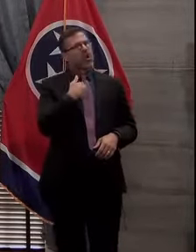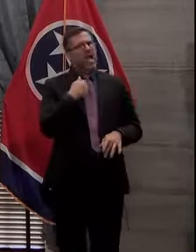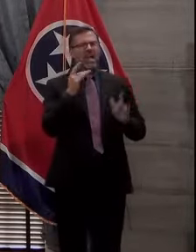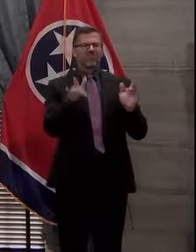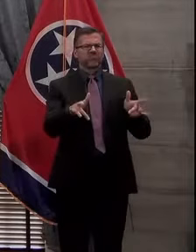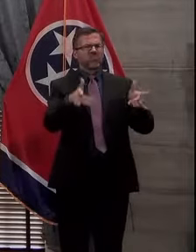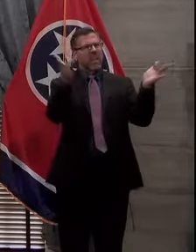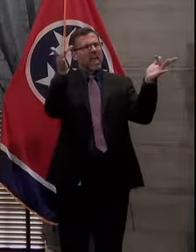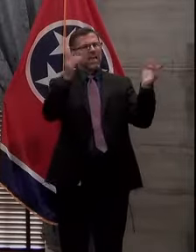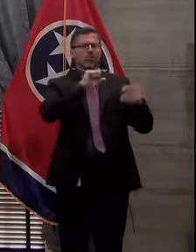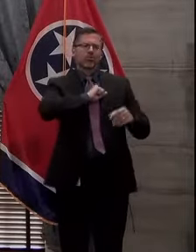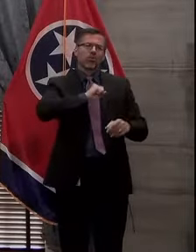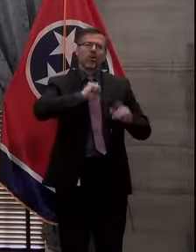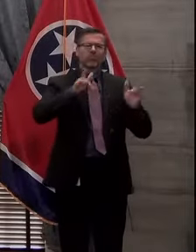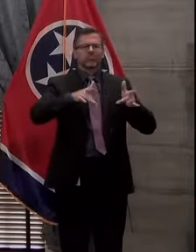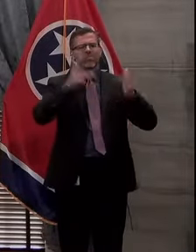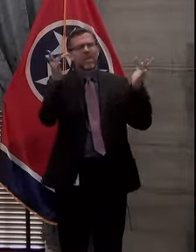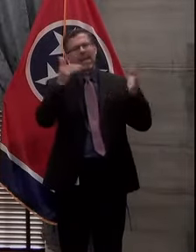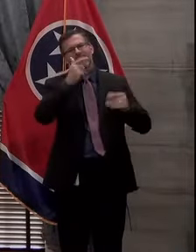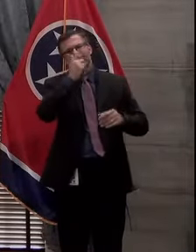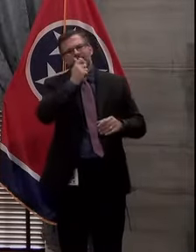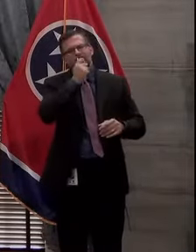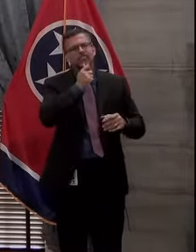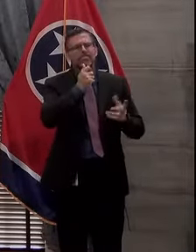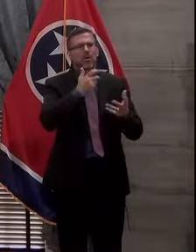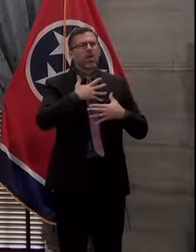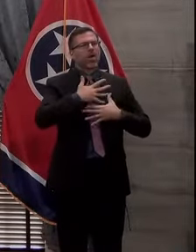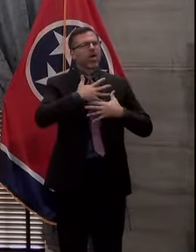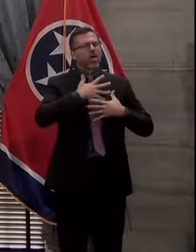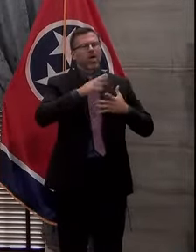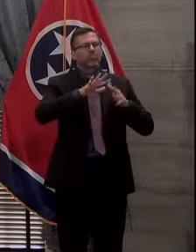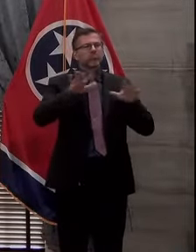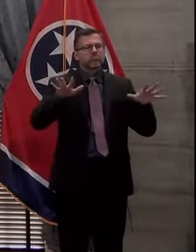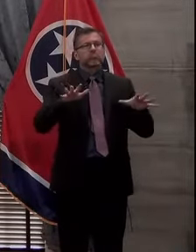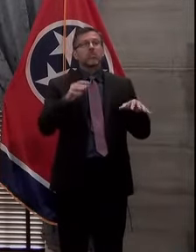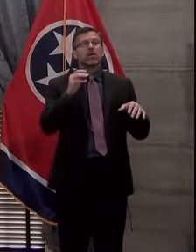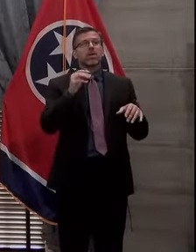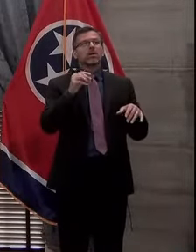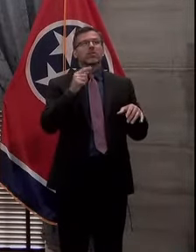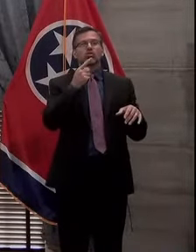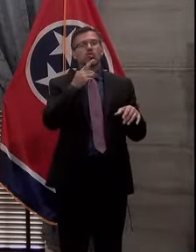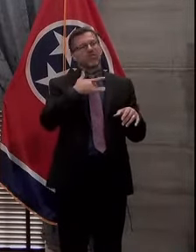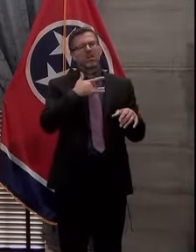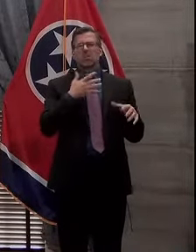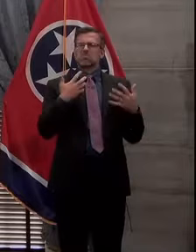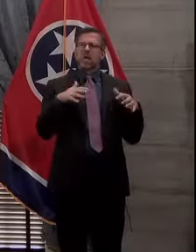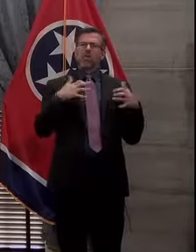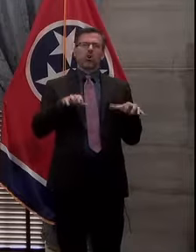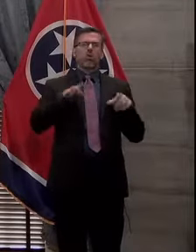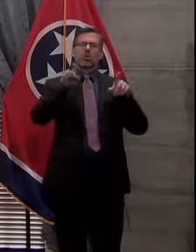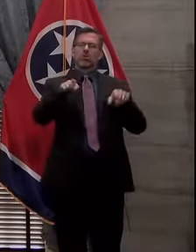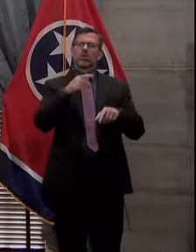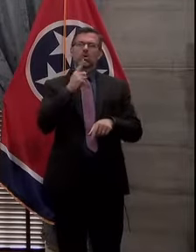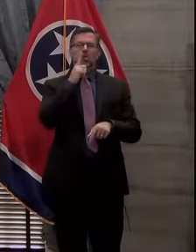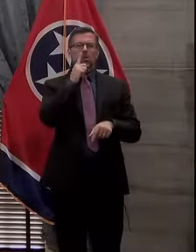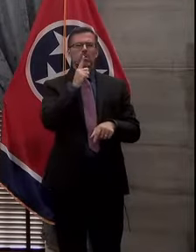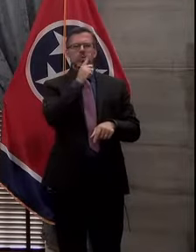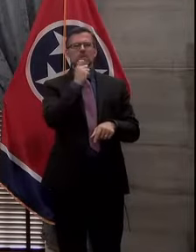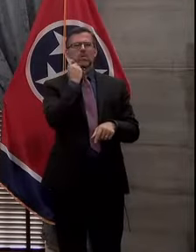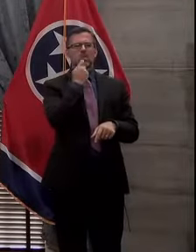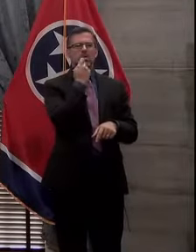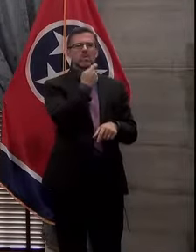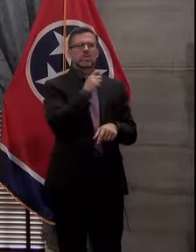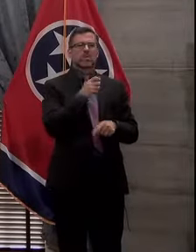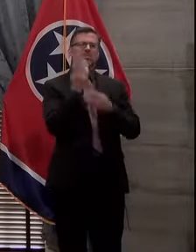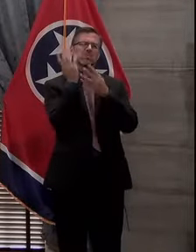they don't get tested because they're dissuaded by the long turnaround time. I want to take this opportunity to remind you how